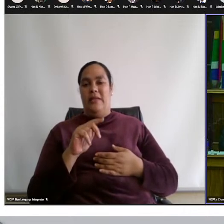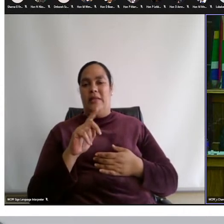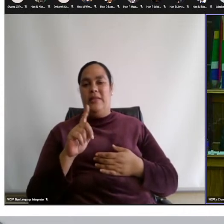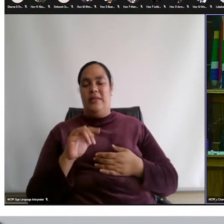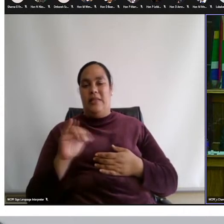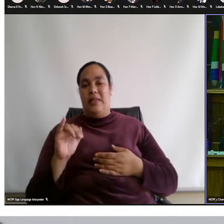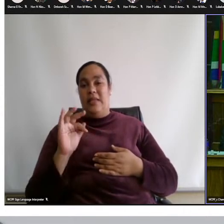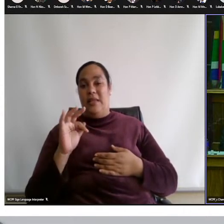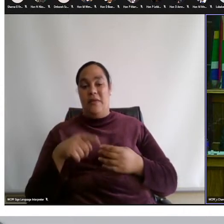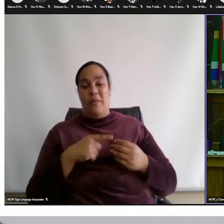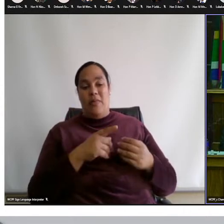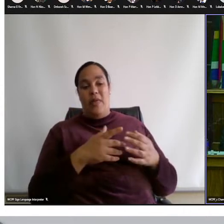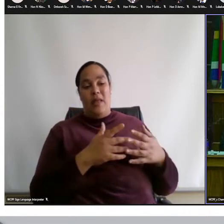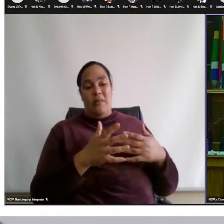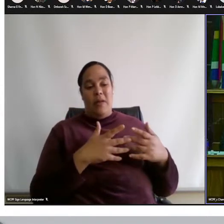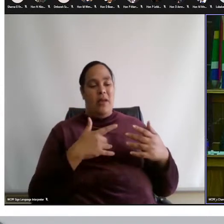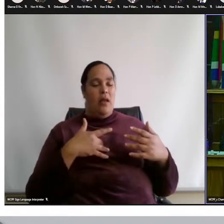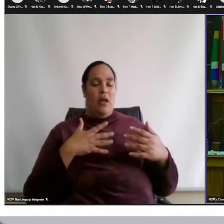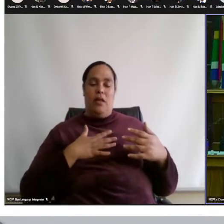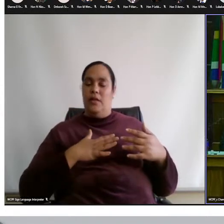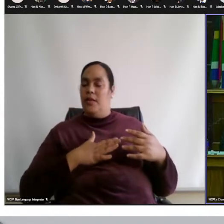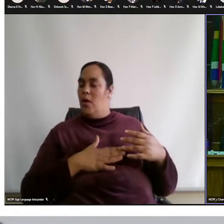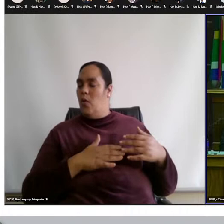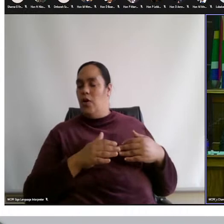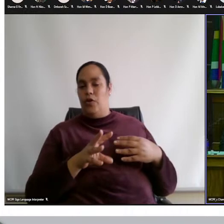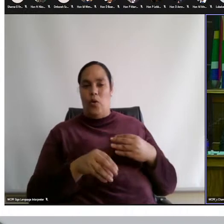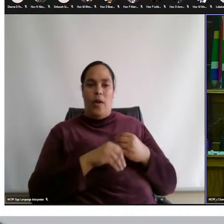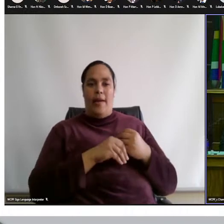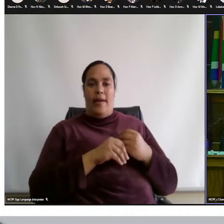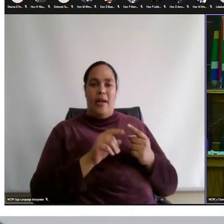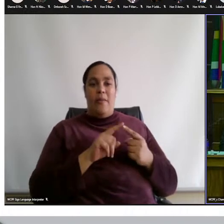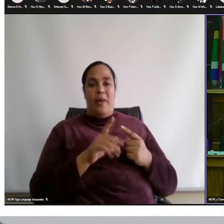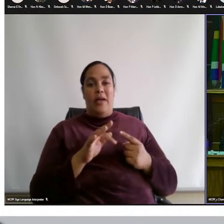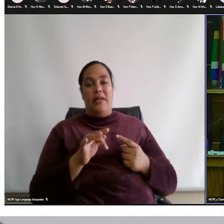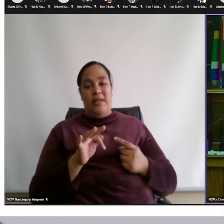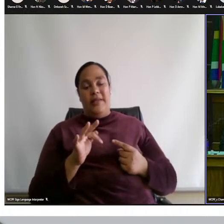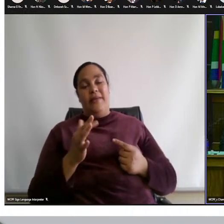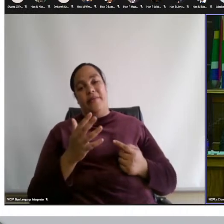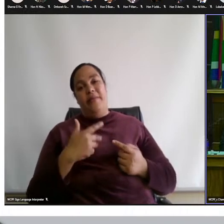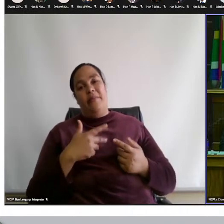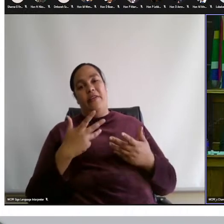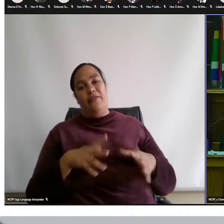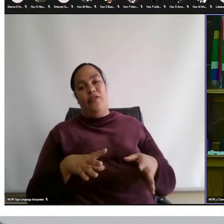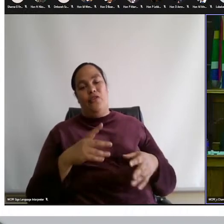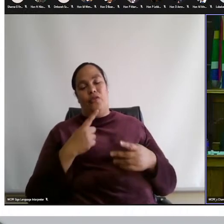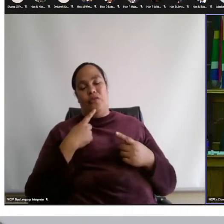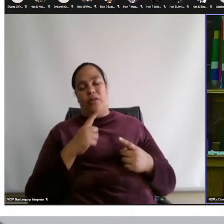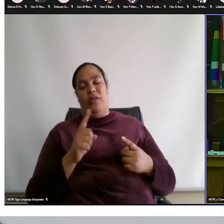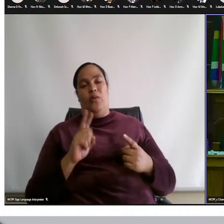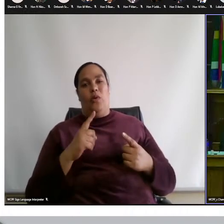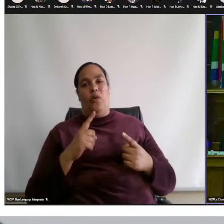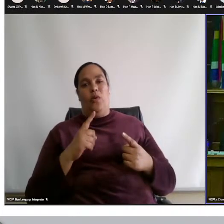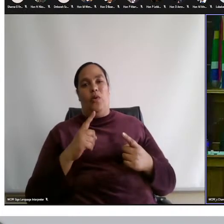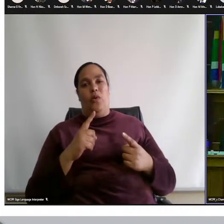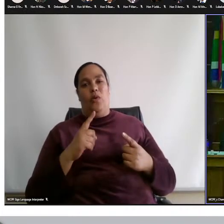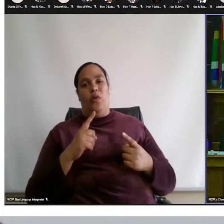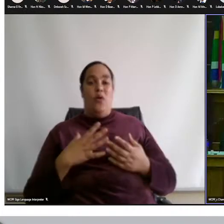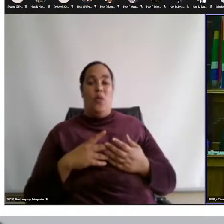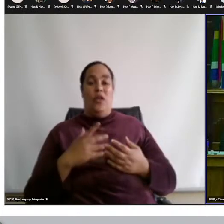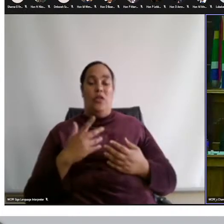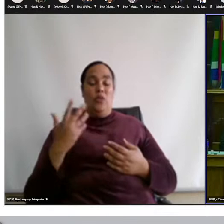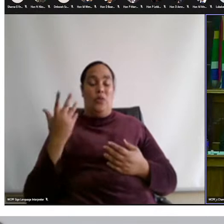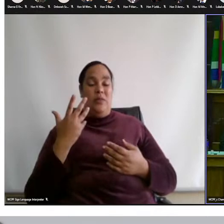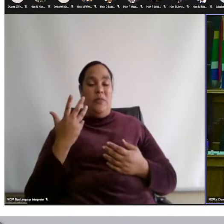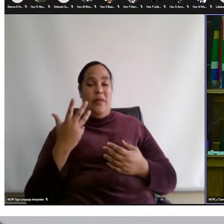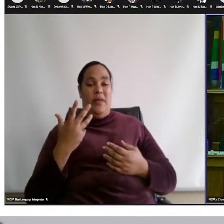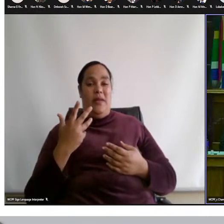is on this matter, which I don't want to preempt, but if it does, I've already made a determination, unless you want to speak. So